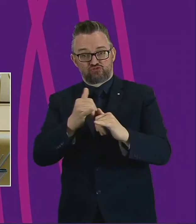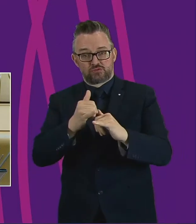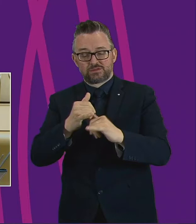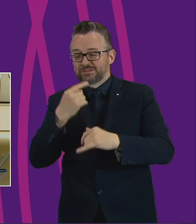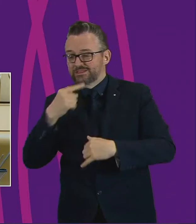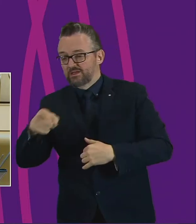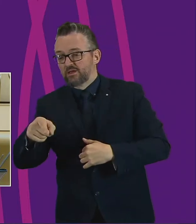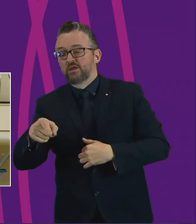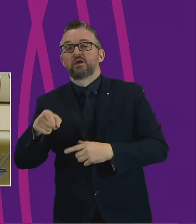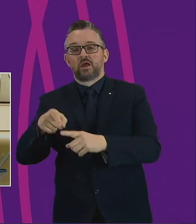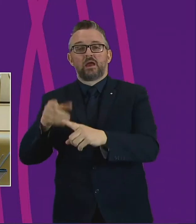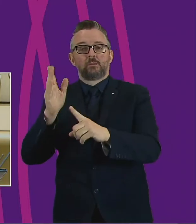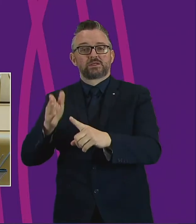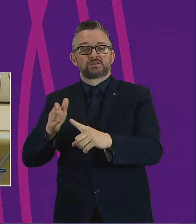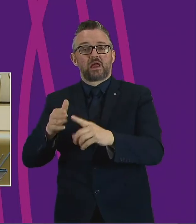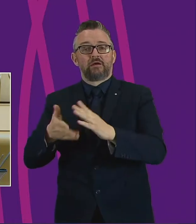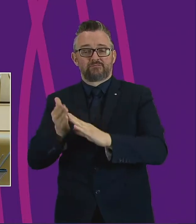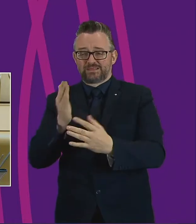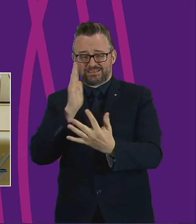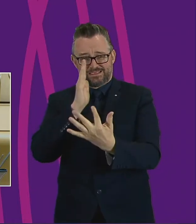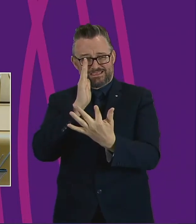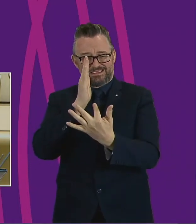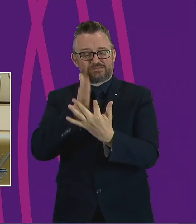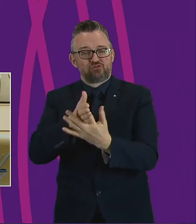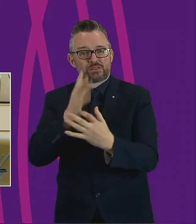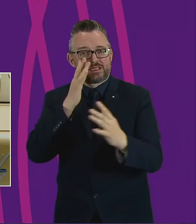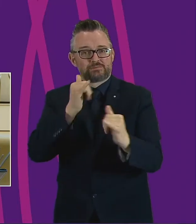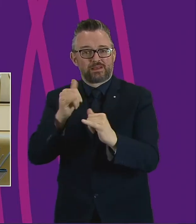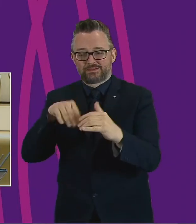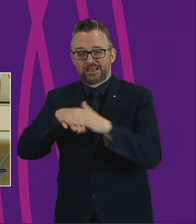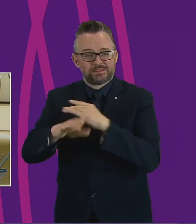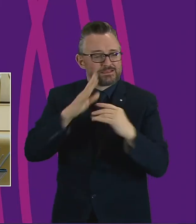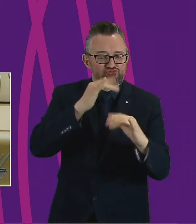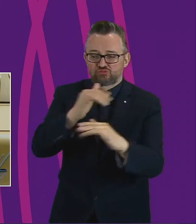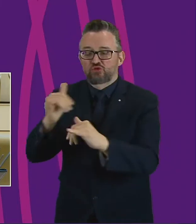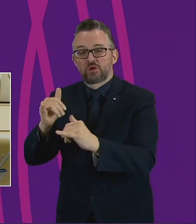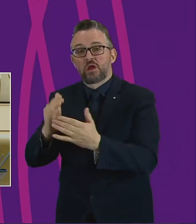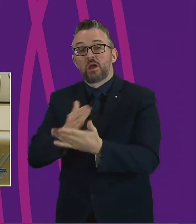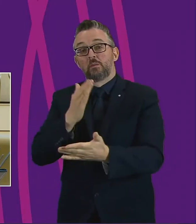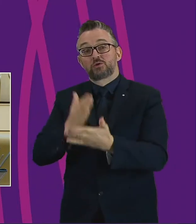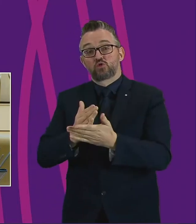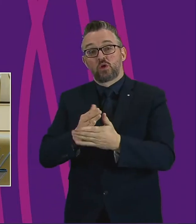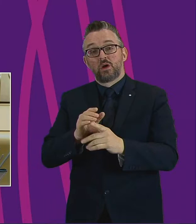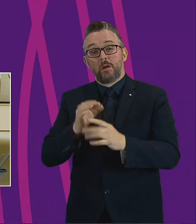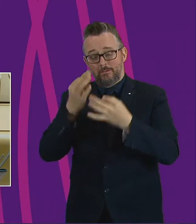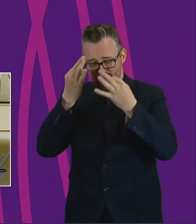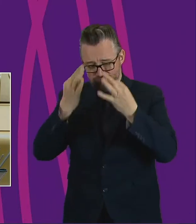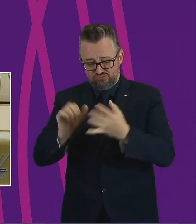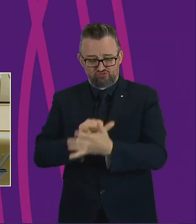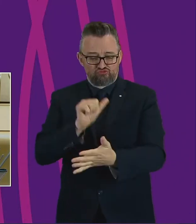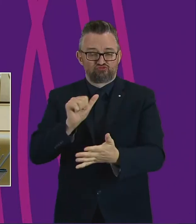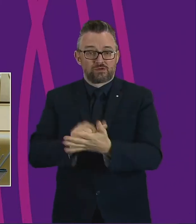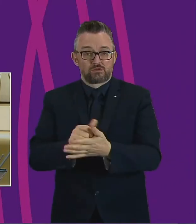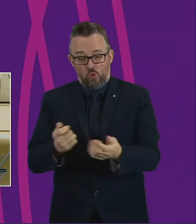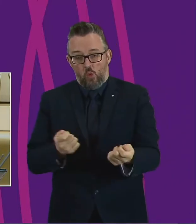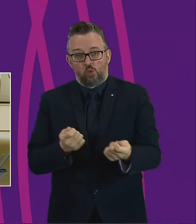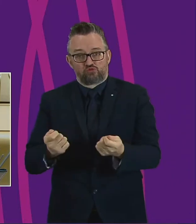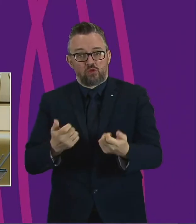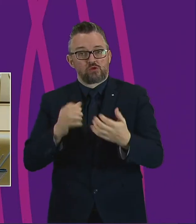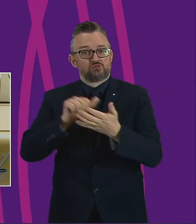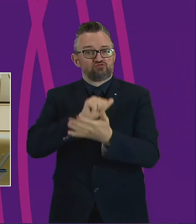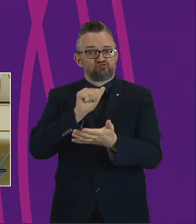its direct inspections in these areas to ensure that proper infection prevention and control measures are in